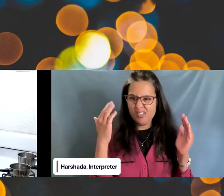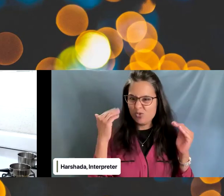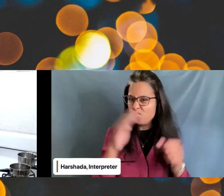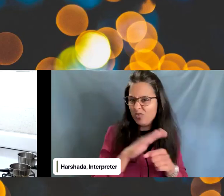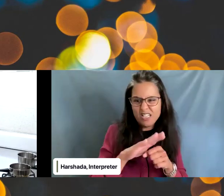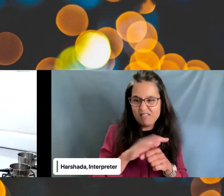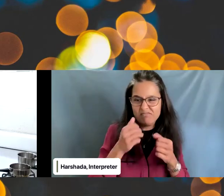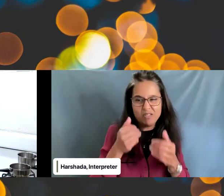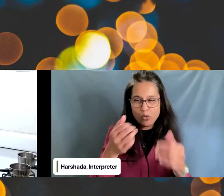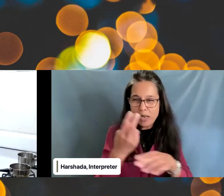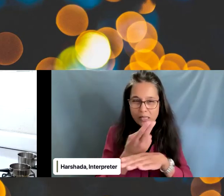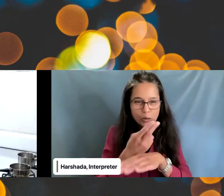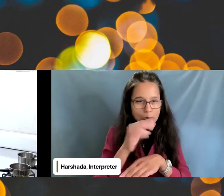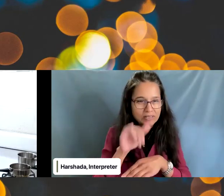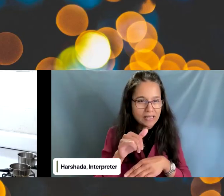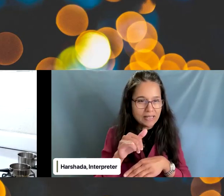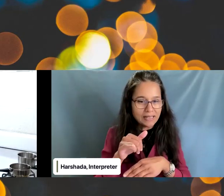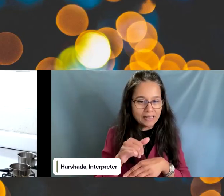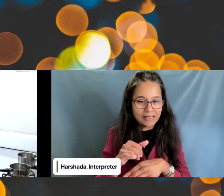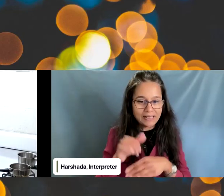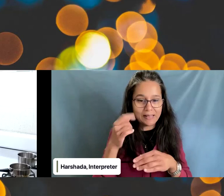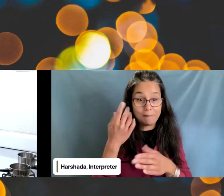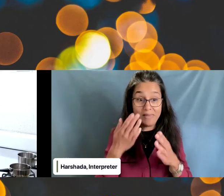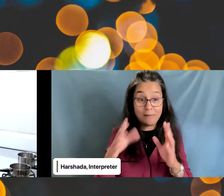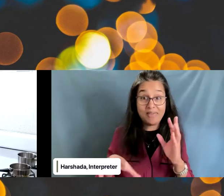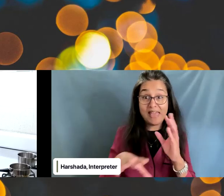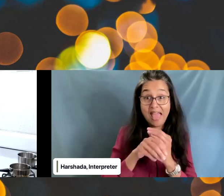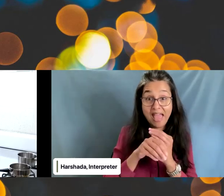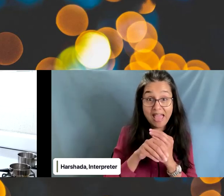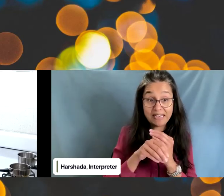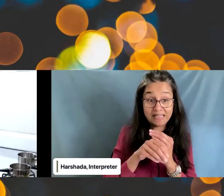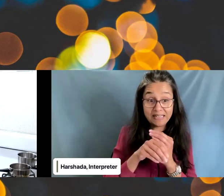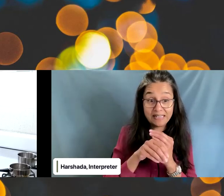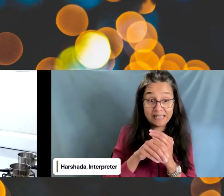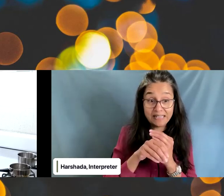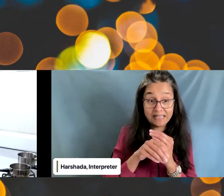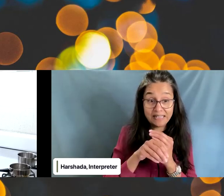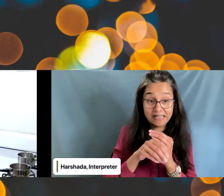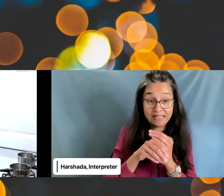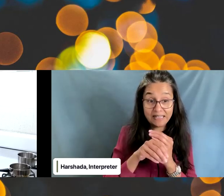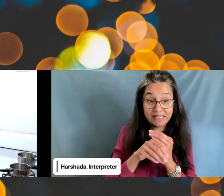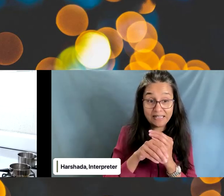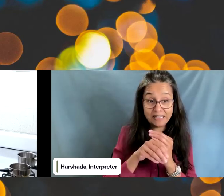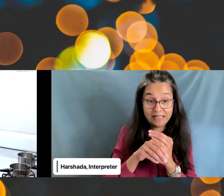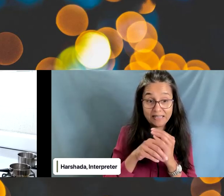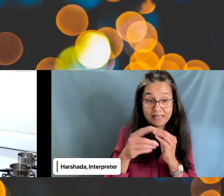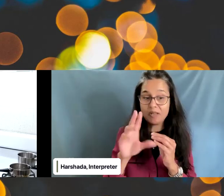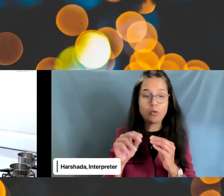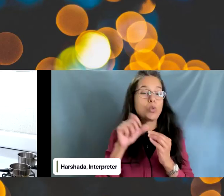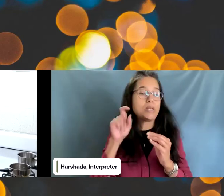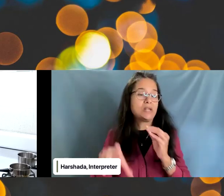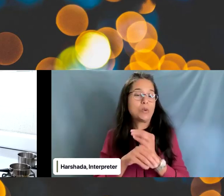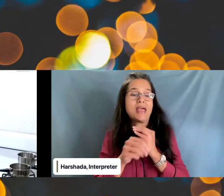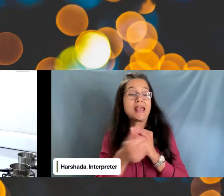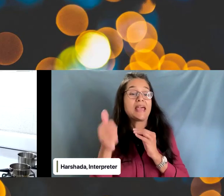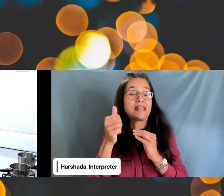use your hands. So just use your hands. Make sure it's all mixed nicely together. And this is basically like